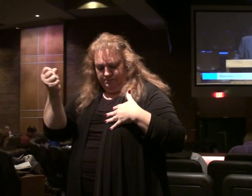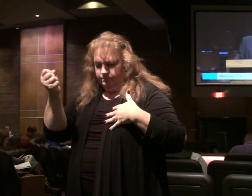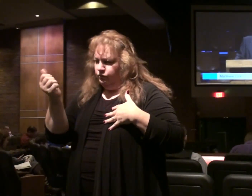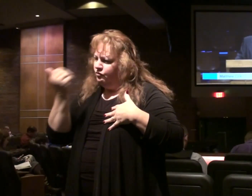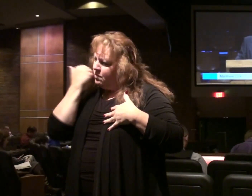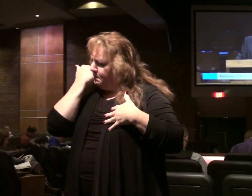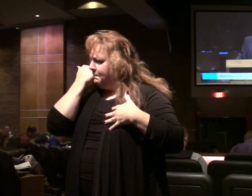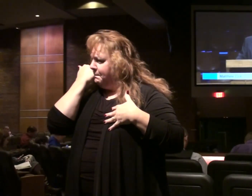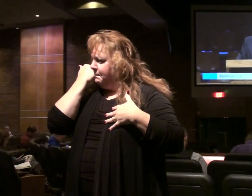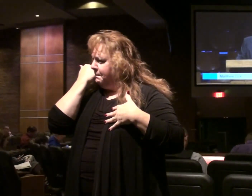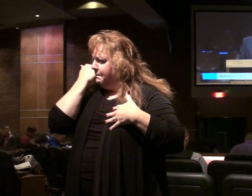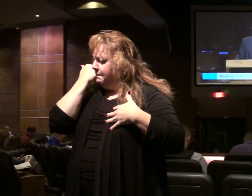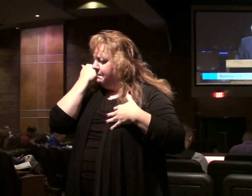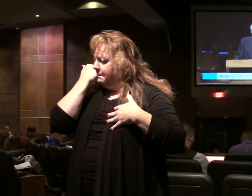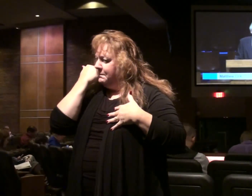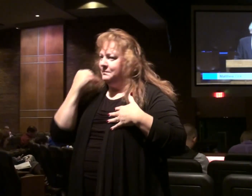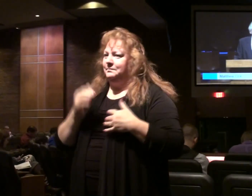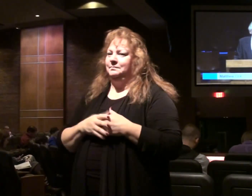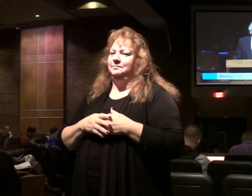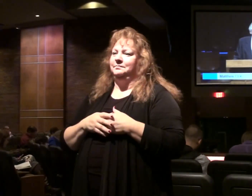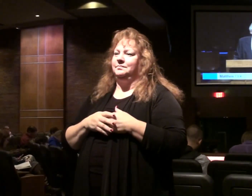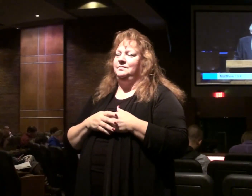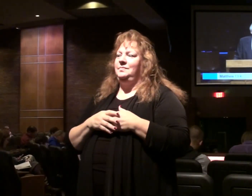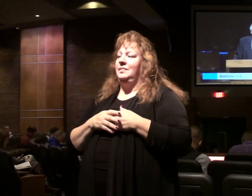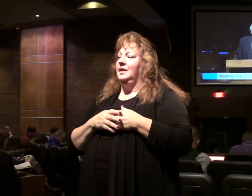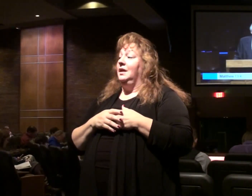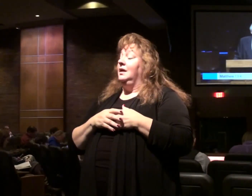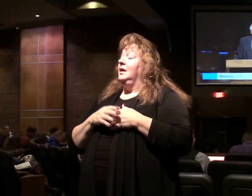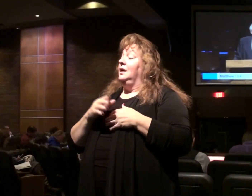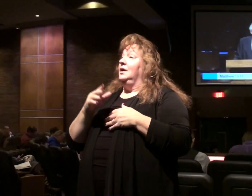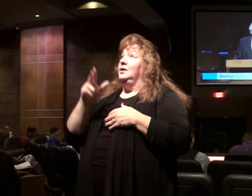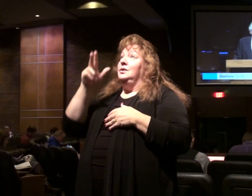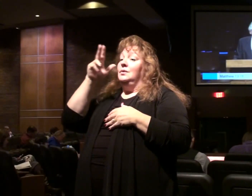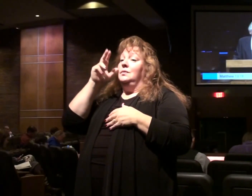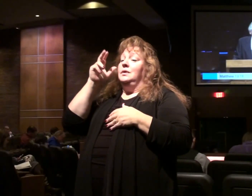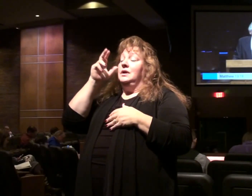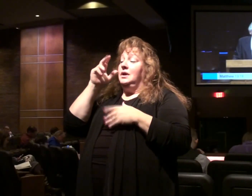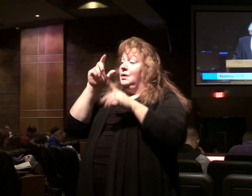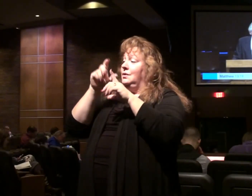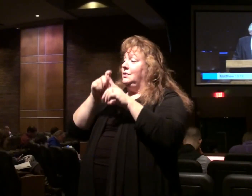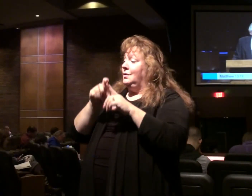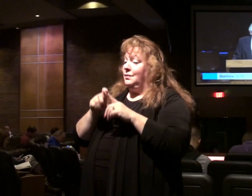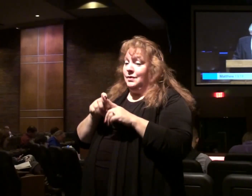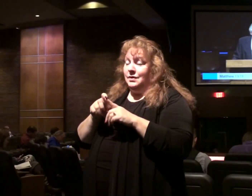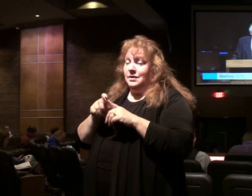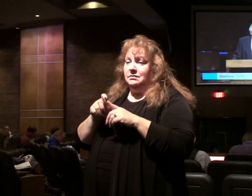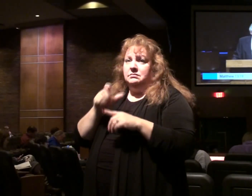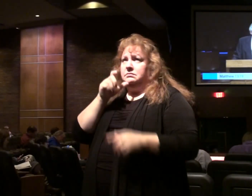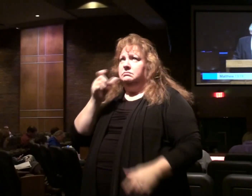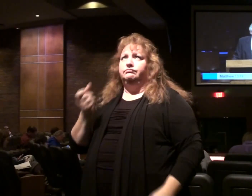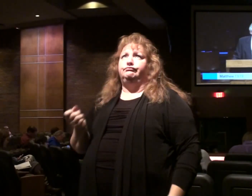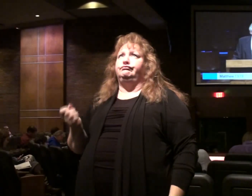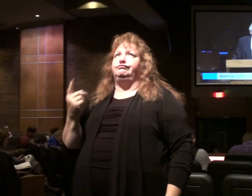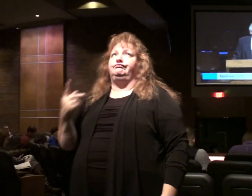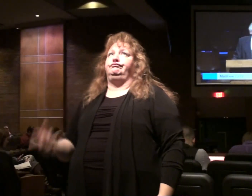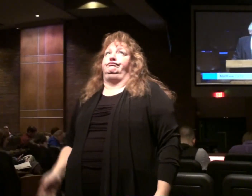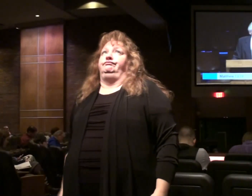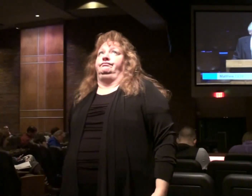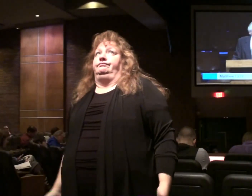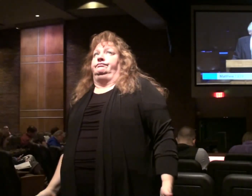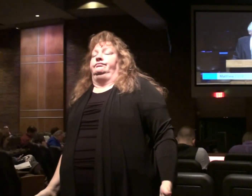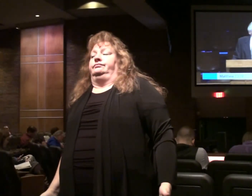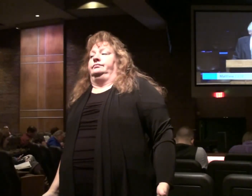Come down to verse 19 for the interpretation. When anyone hears the word of the kingdom and does not understand it,